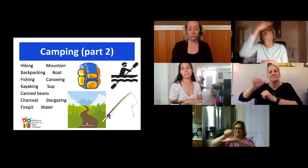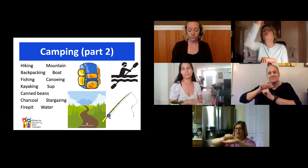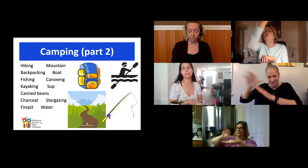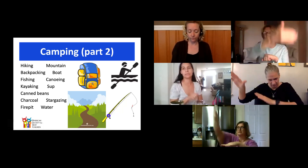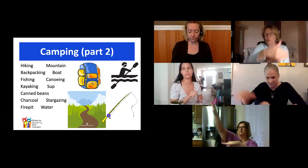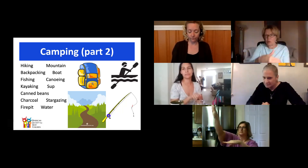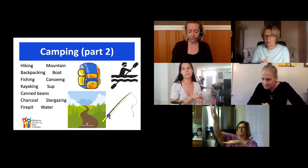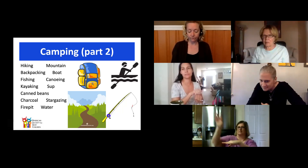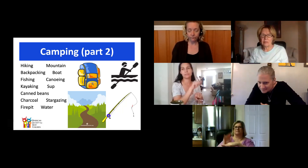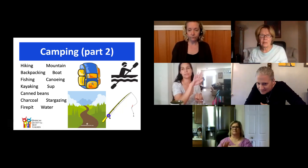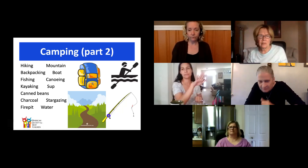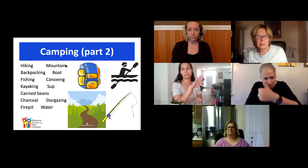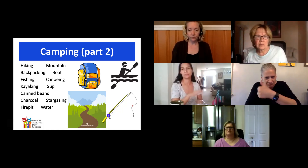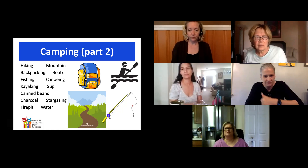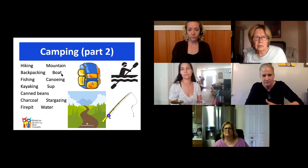Mountain.